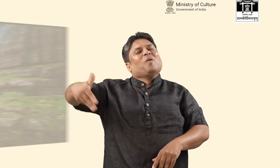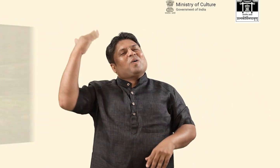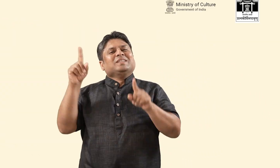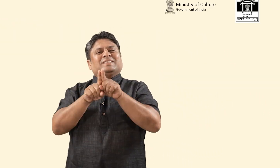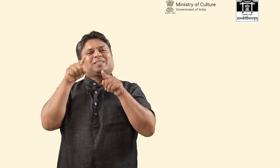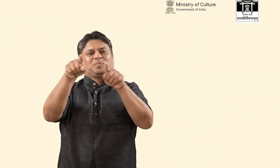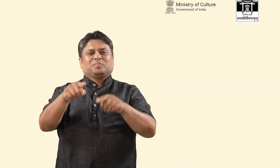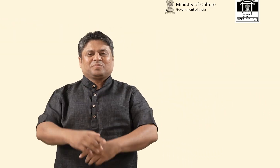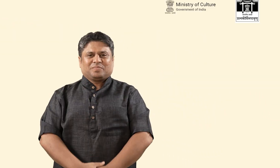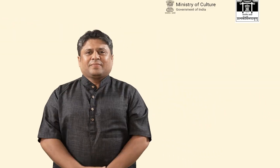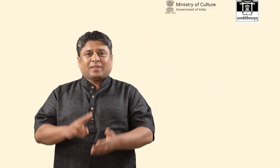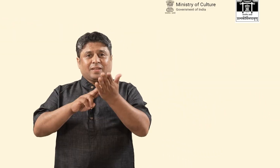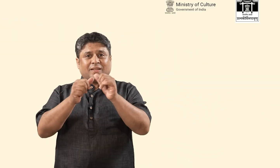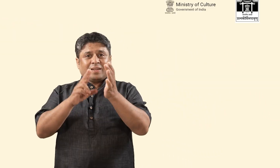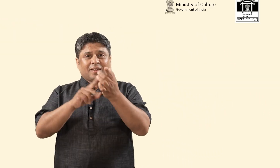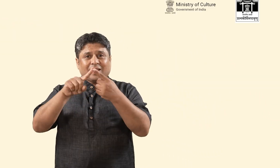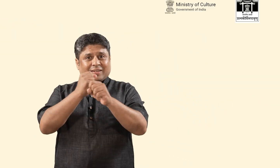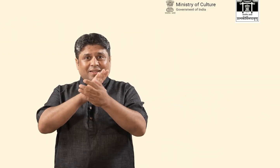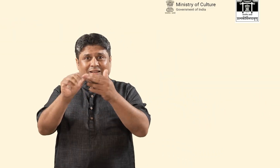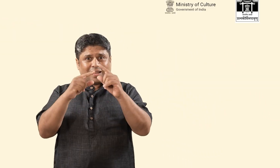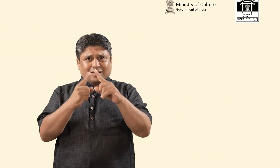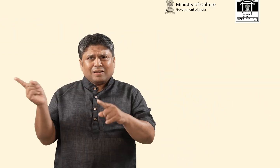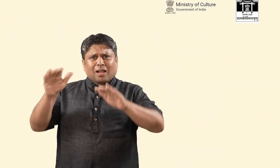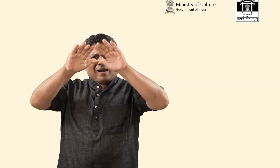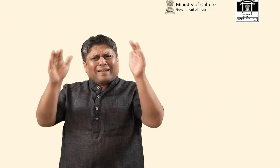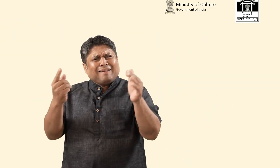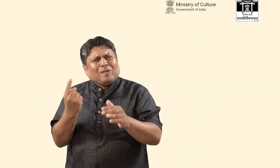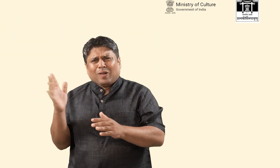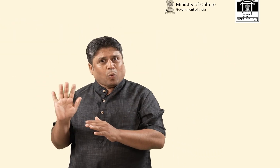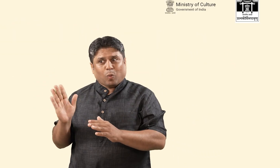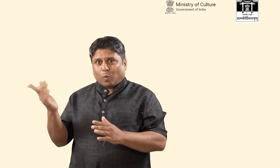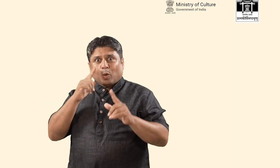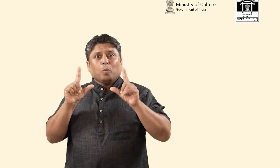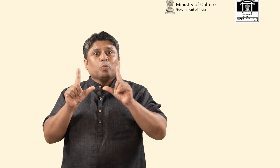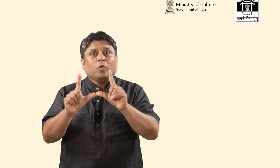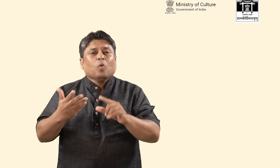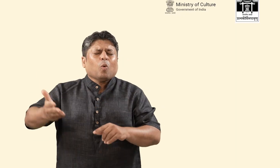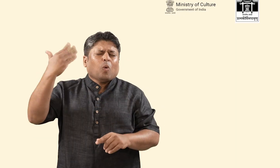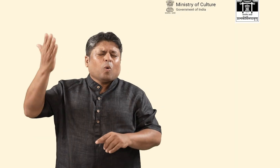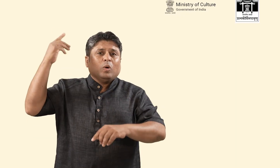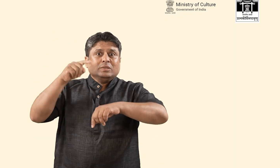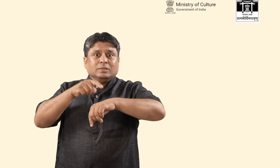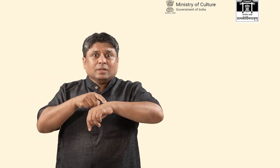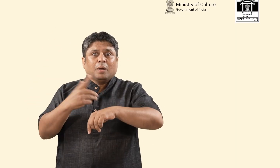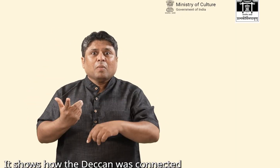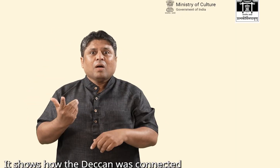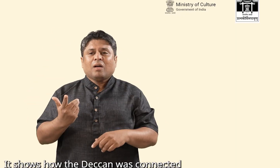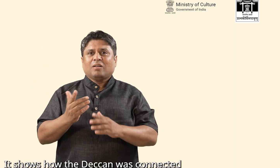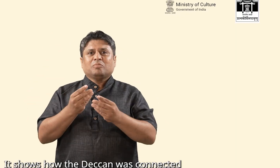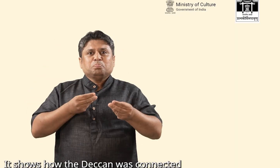cave. It is a record of ancient trade, politics, religion, and daily life. It shows how